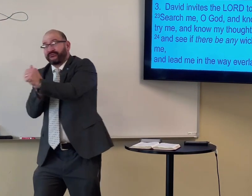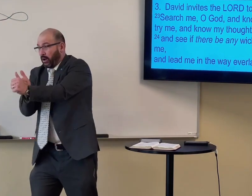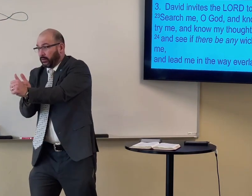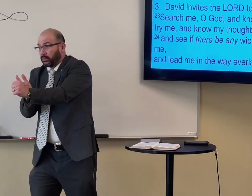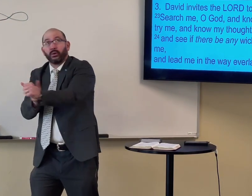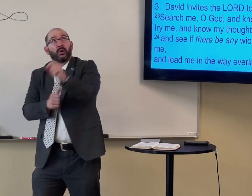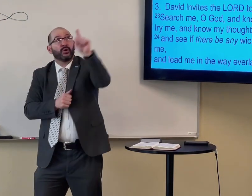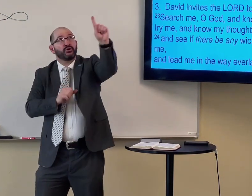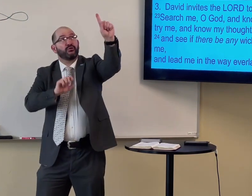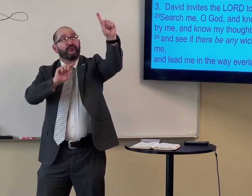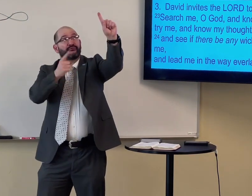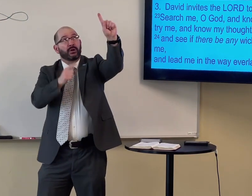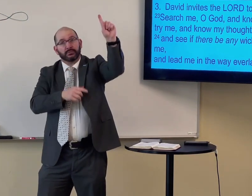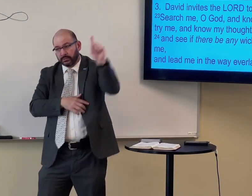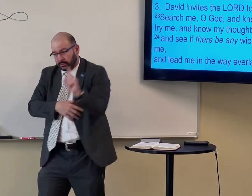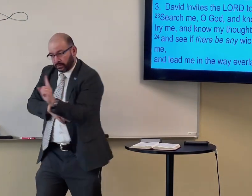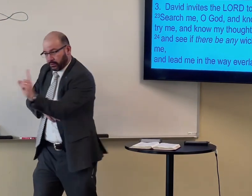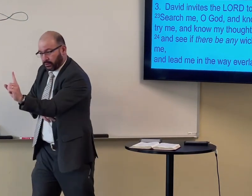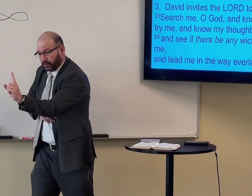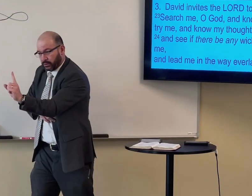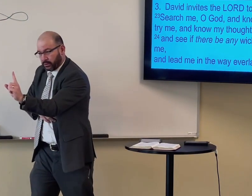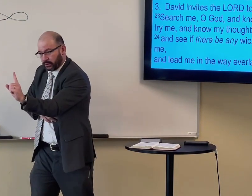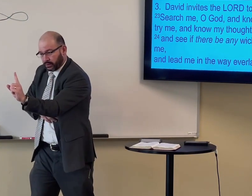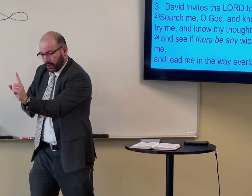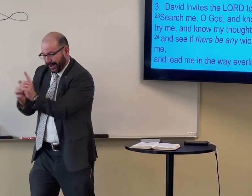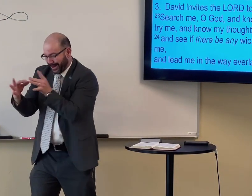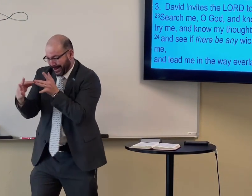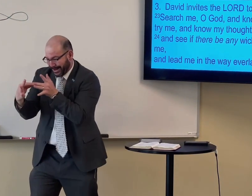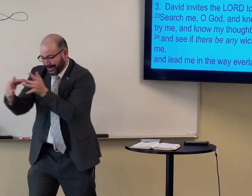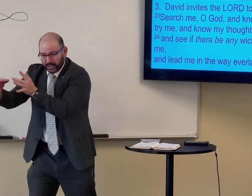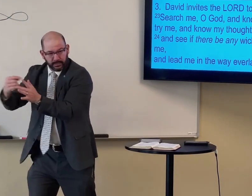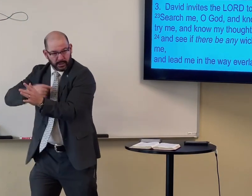Help me to follow that path. You first, and then I'll follow you.